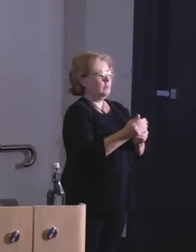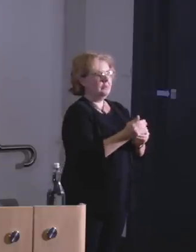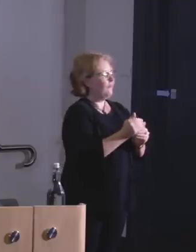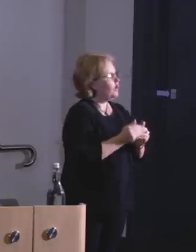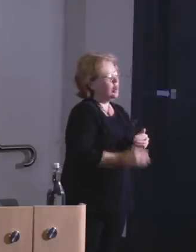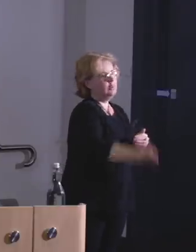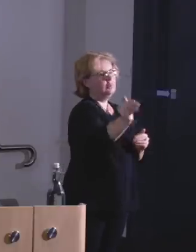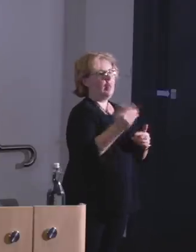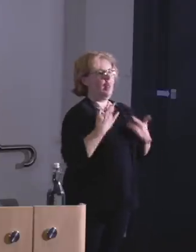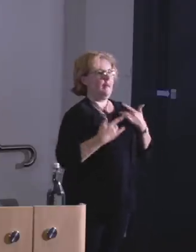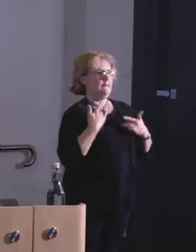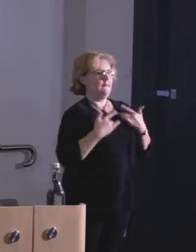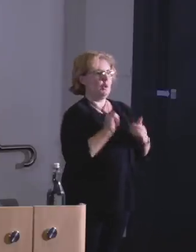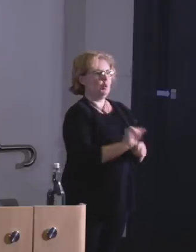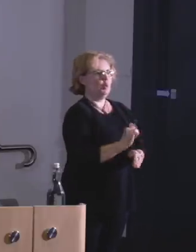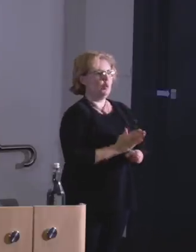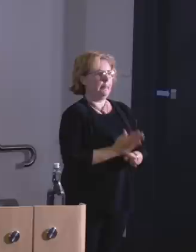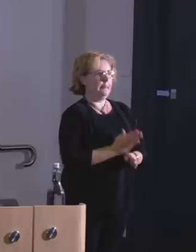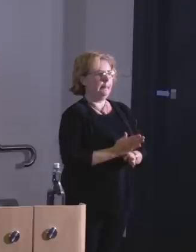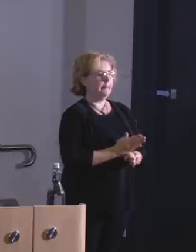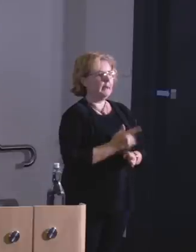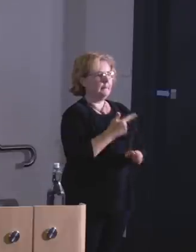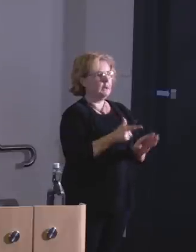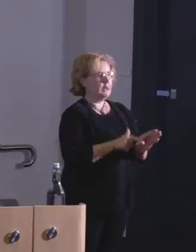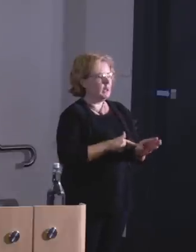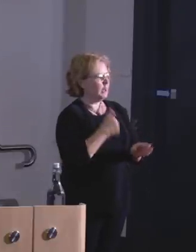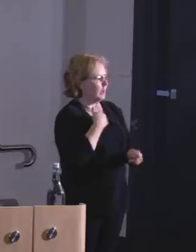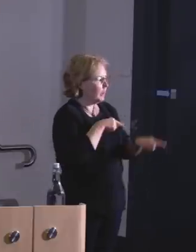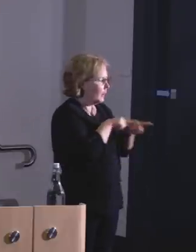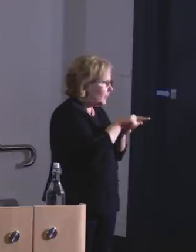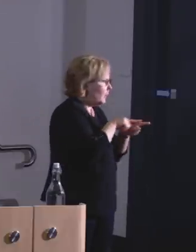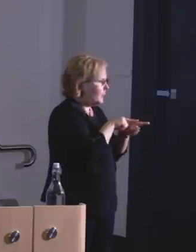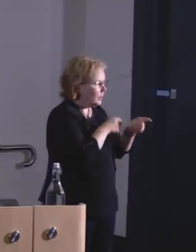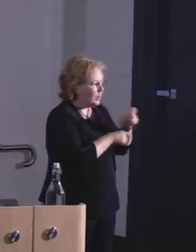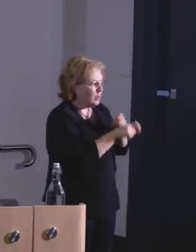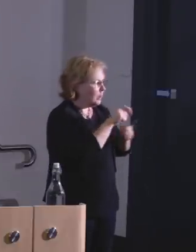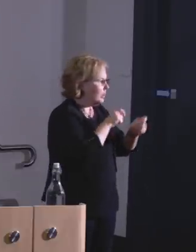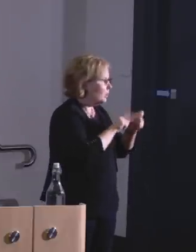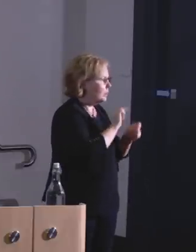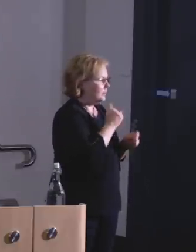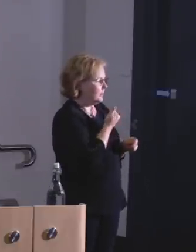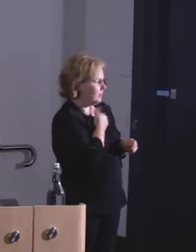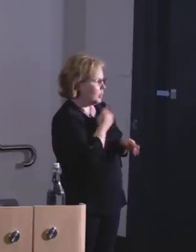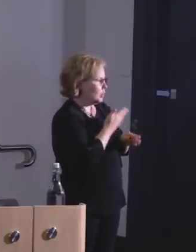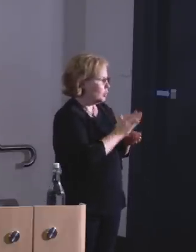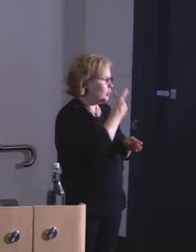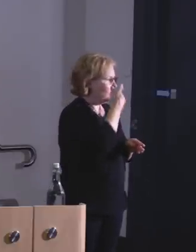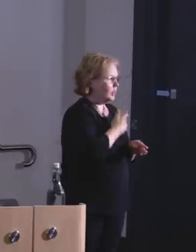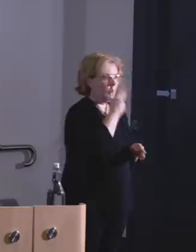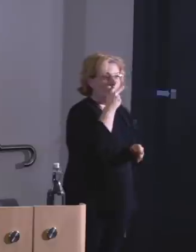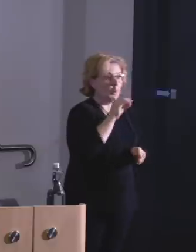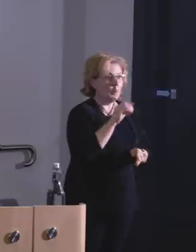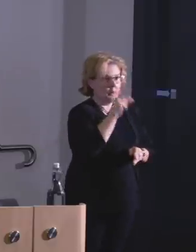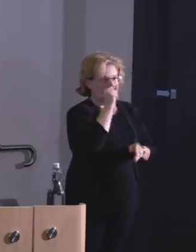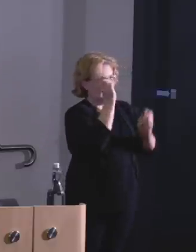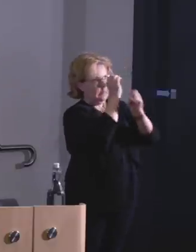7 years I orientated myself to that particular role, which is at 20 years old, you can well imagine,